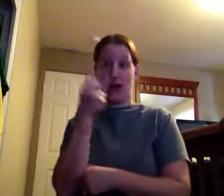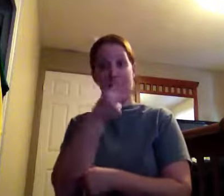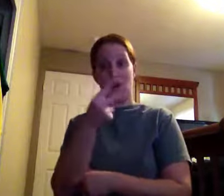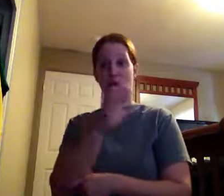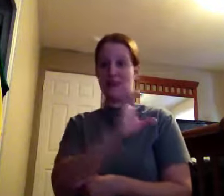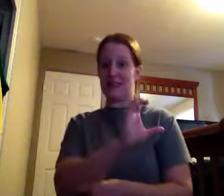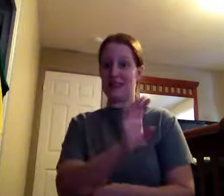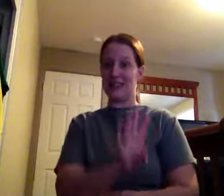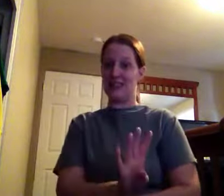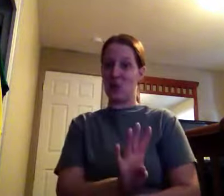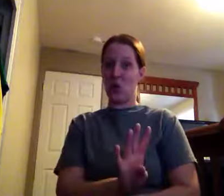C4H16.